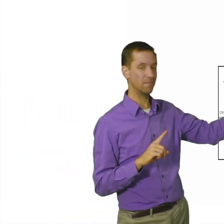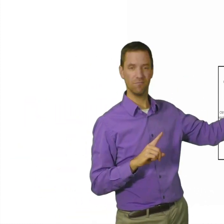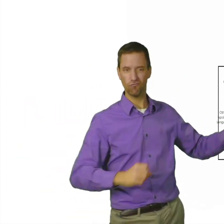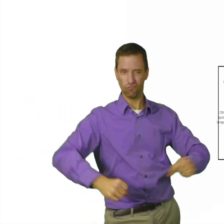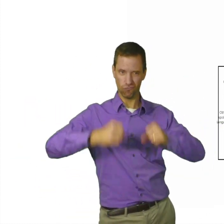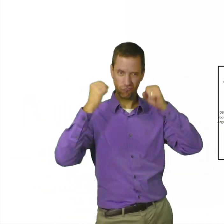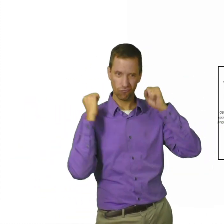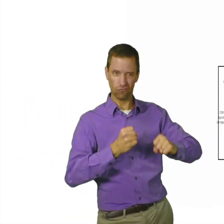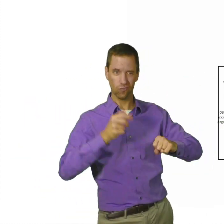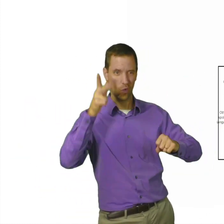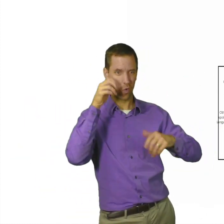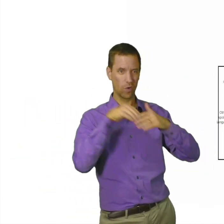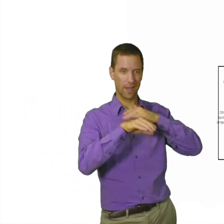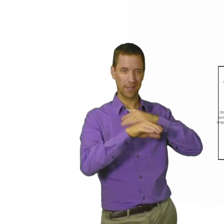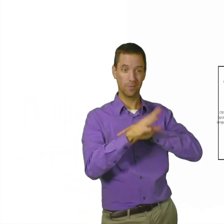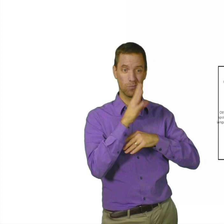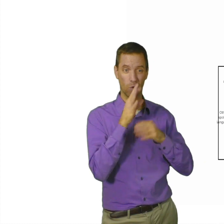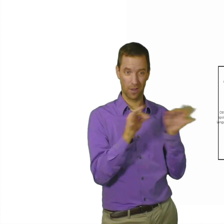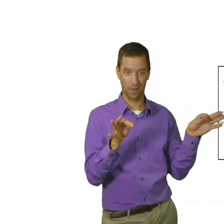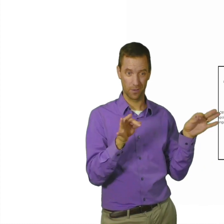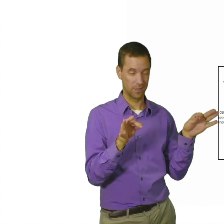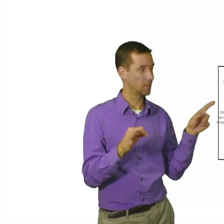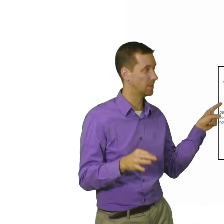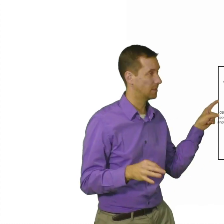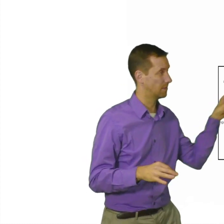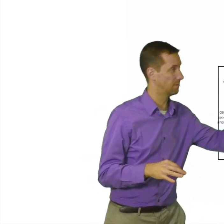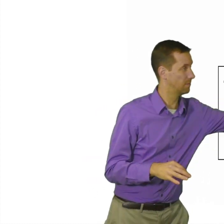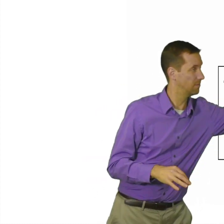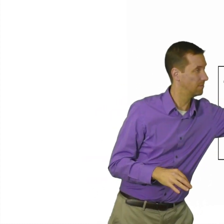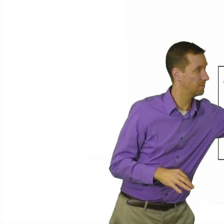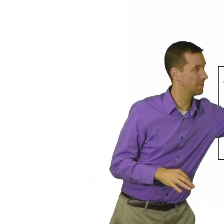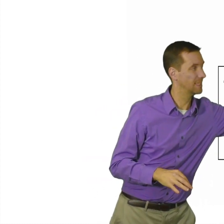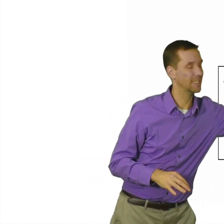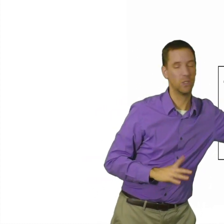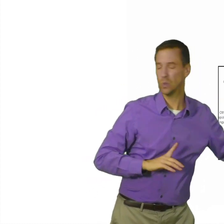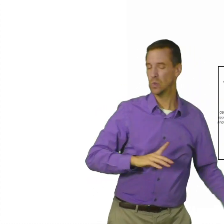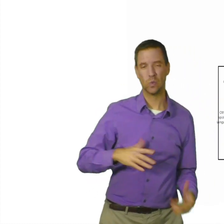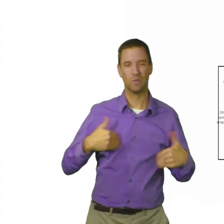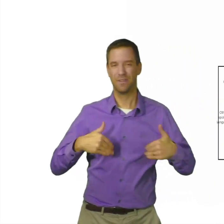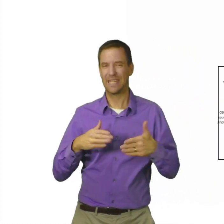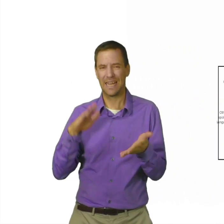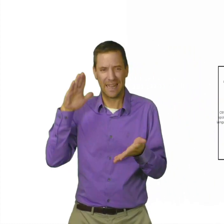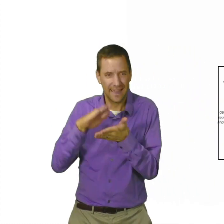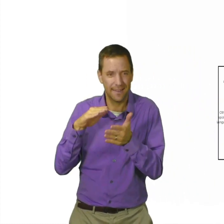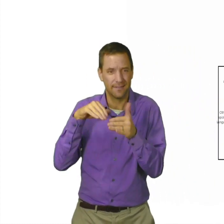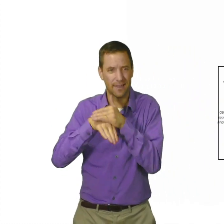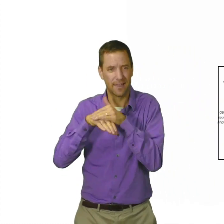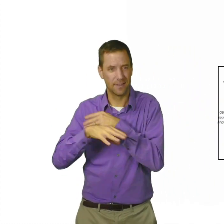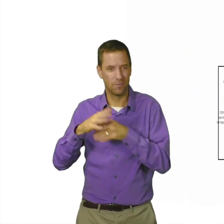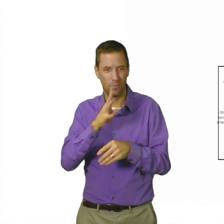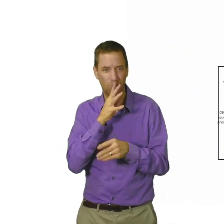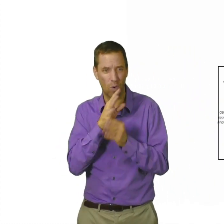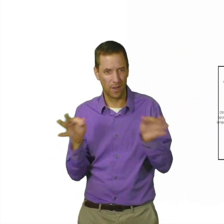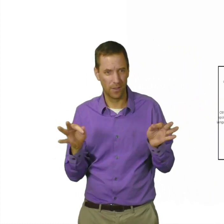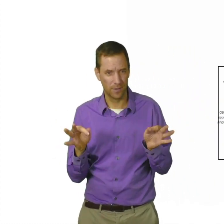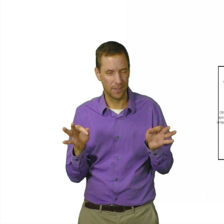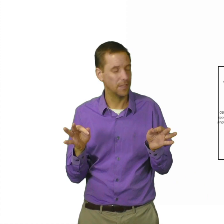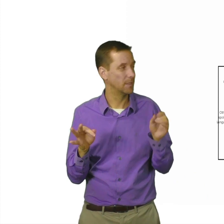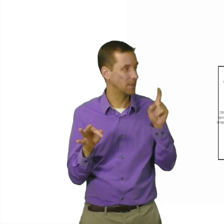different. This one child has lots of auditory access, and this child has very little auditory access to